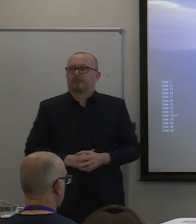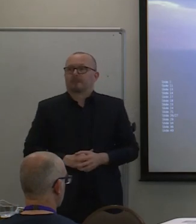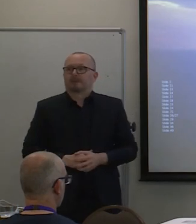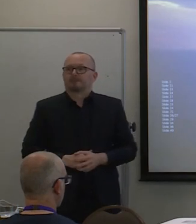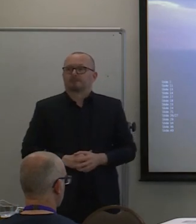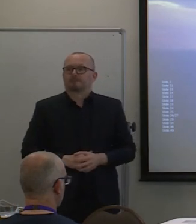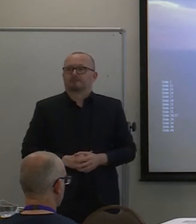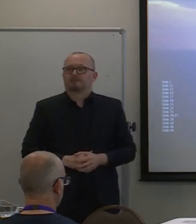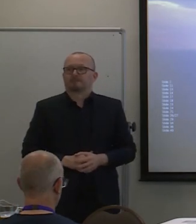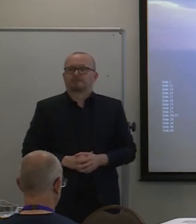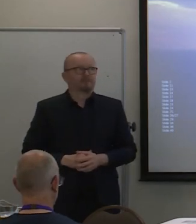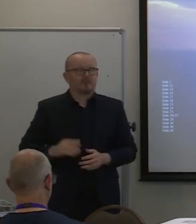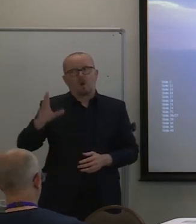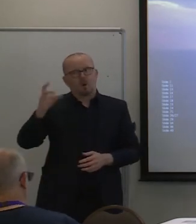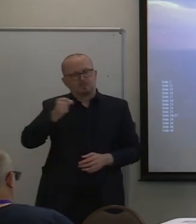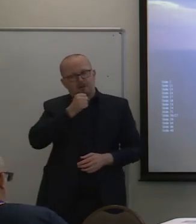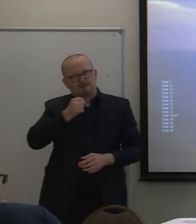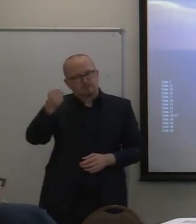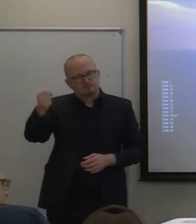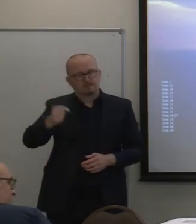Come on. Oh, yes.